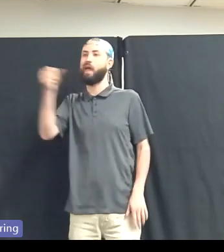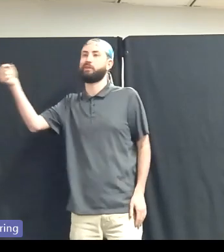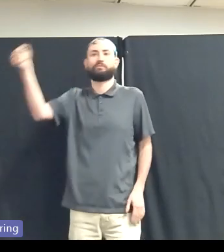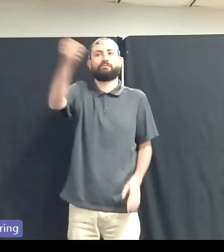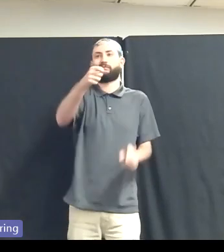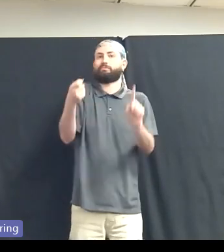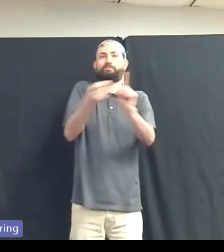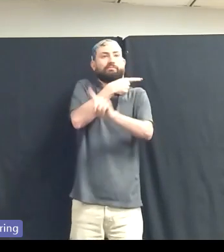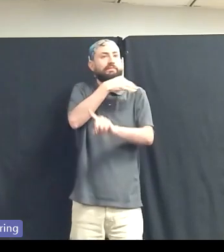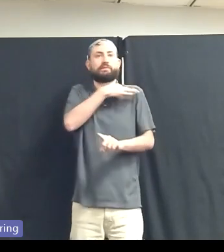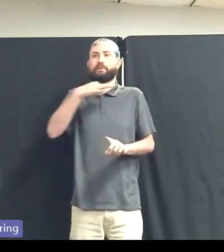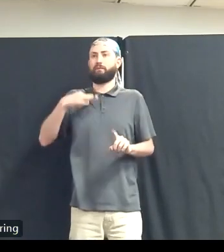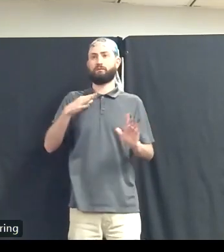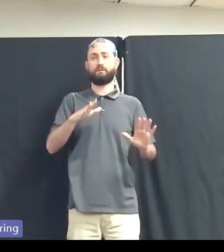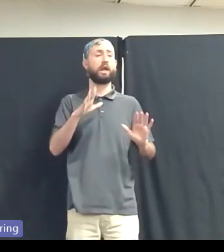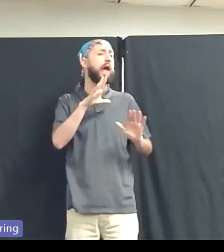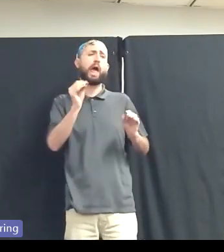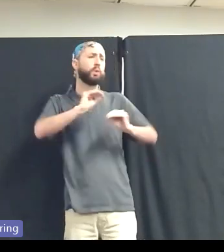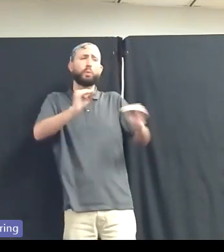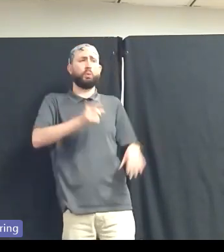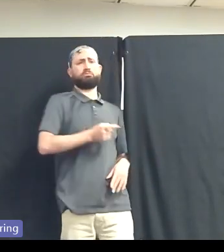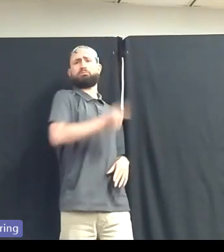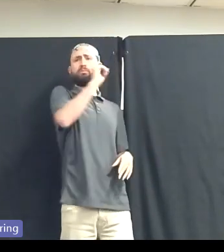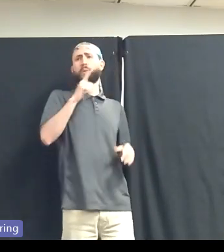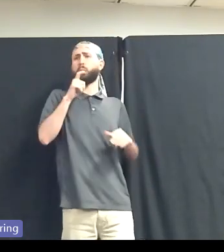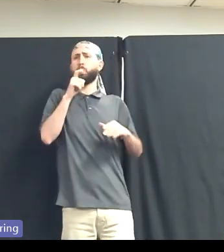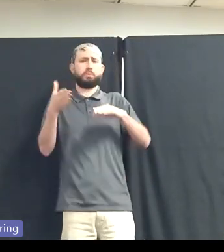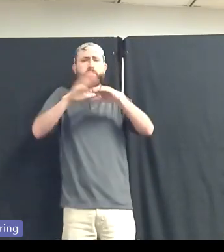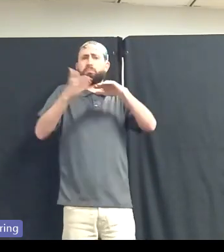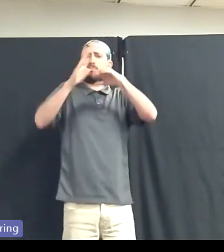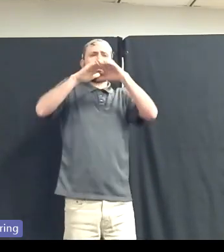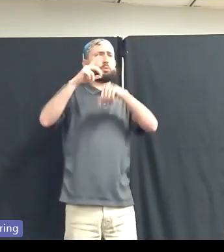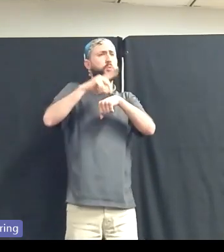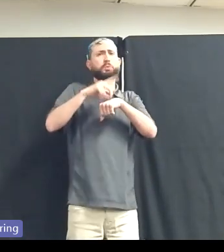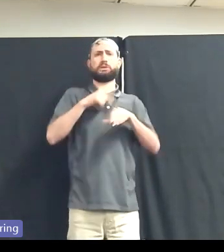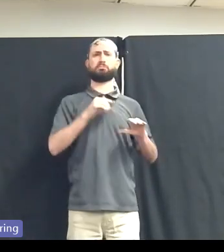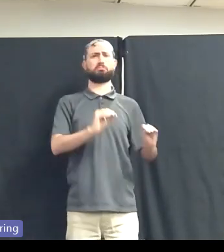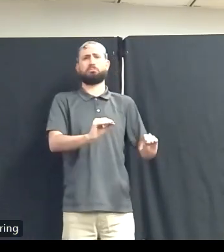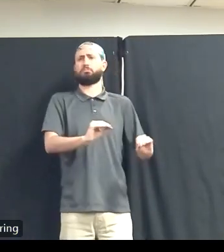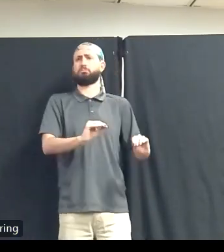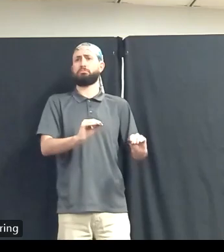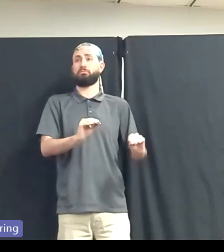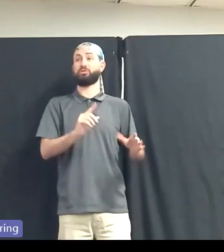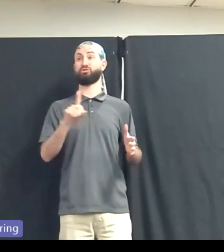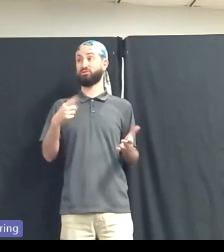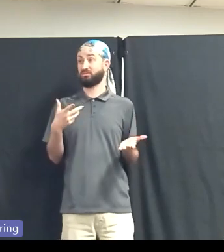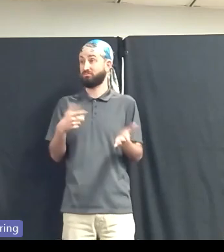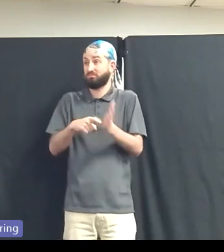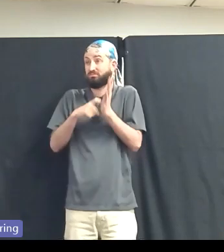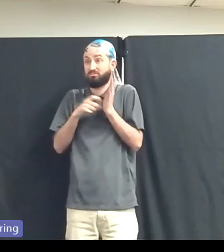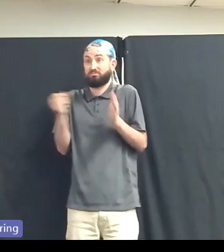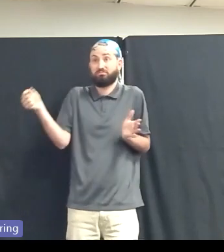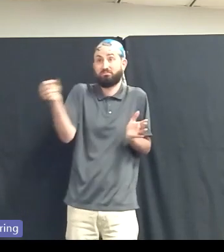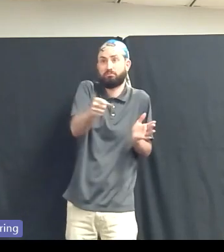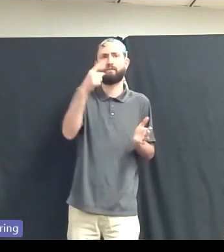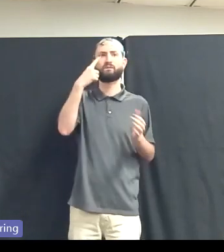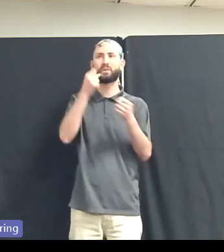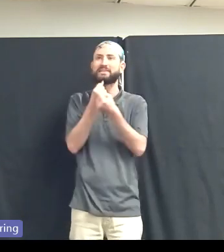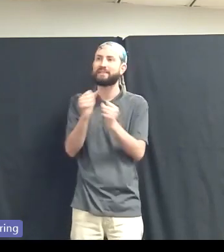to be handled by a professional, not, no offense to our staff, no offense to them